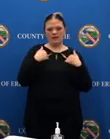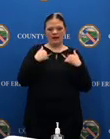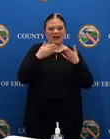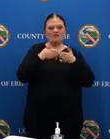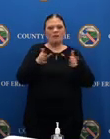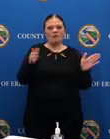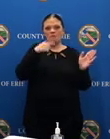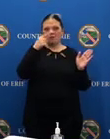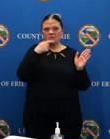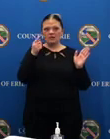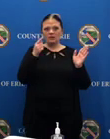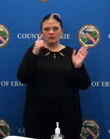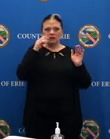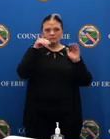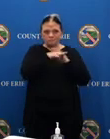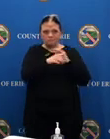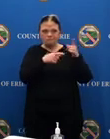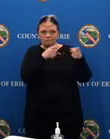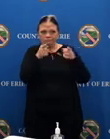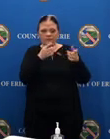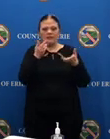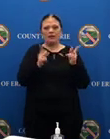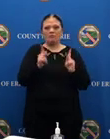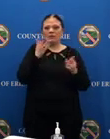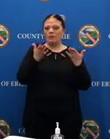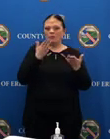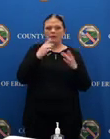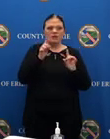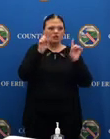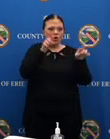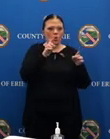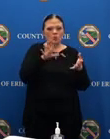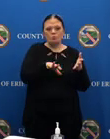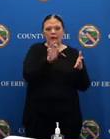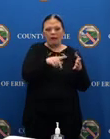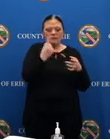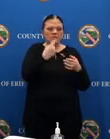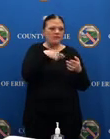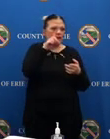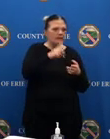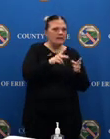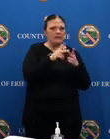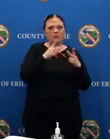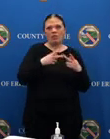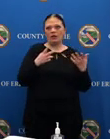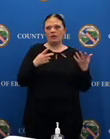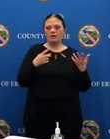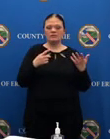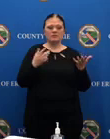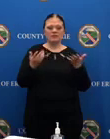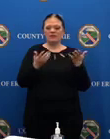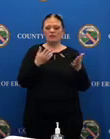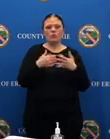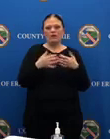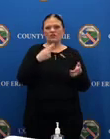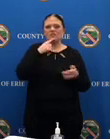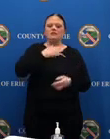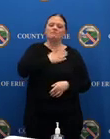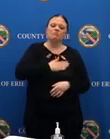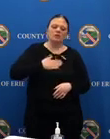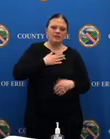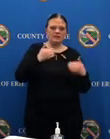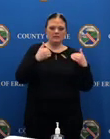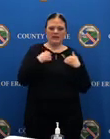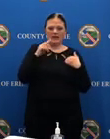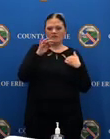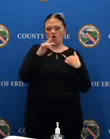public face on it where people may be going to collect something they need or a place to say, please have a Narcan